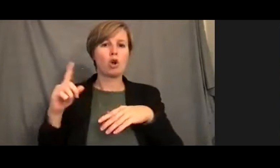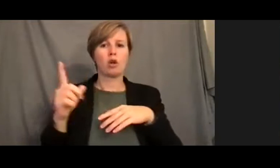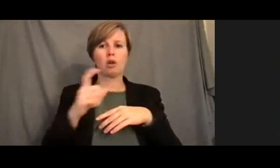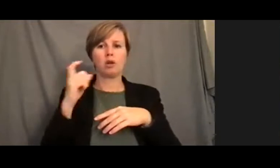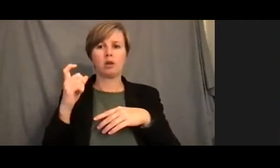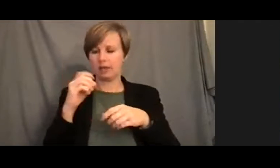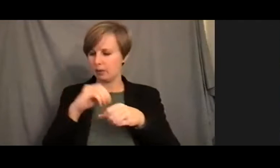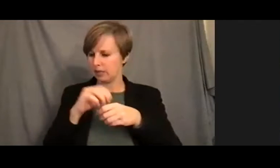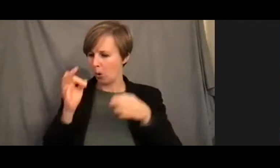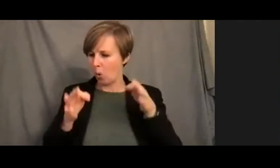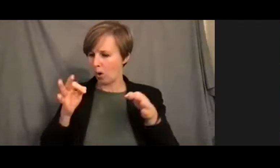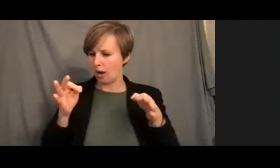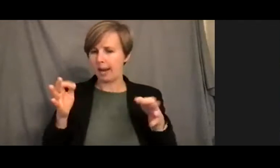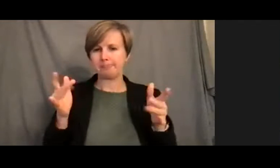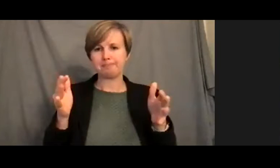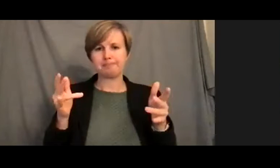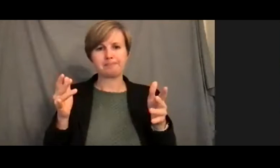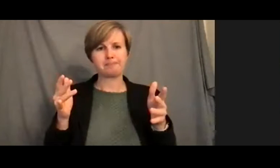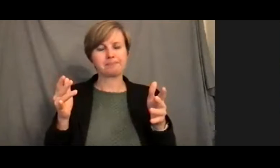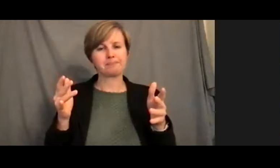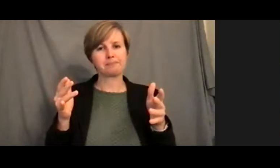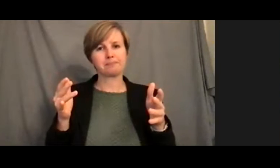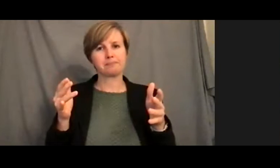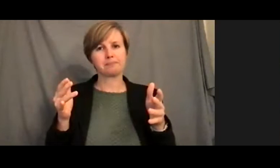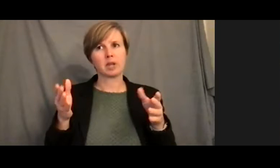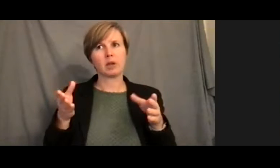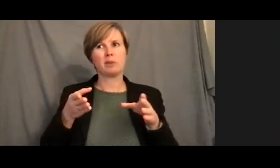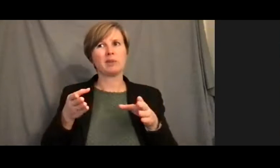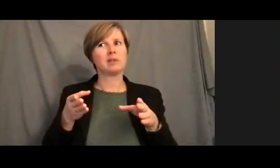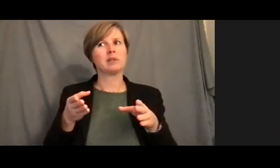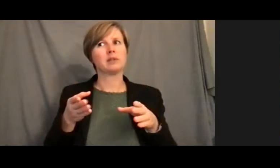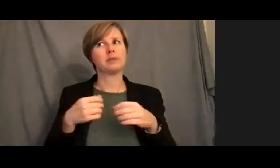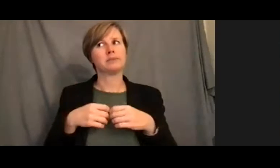It wasn't even on the main street, so he was not